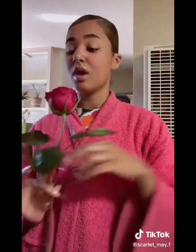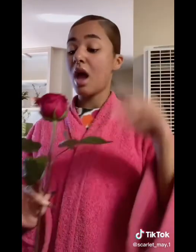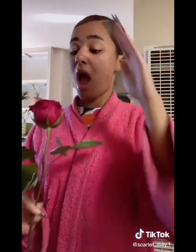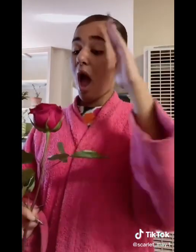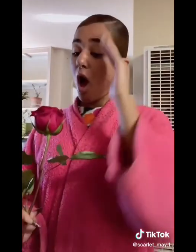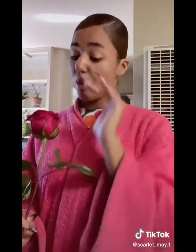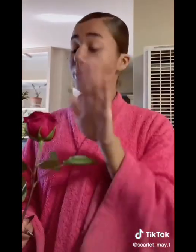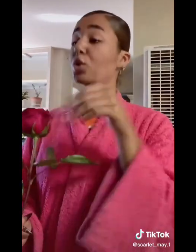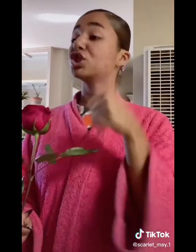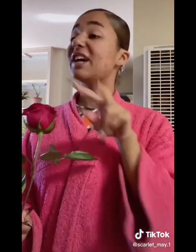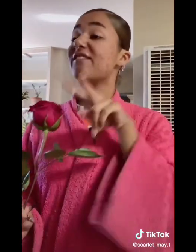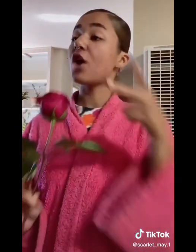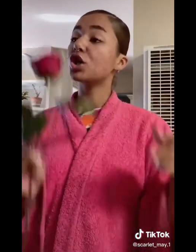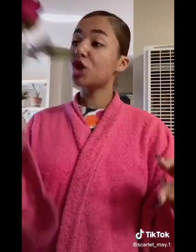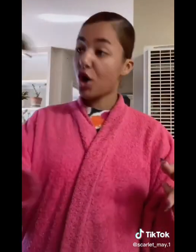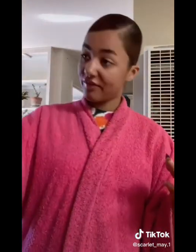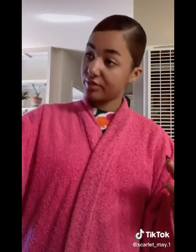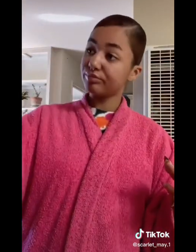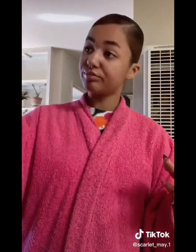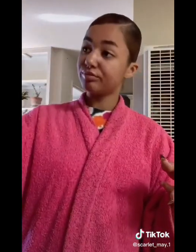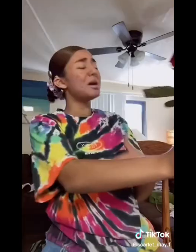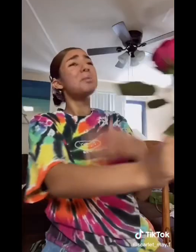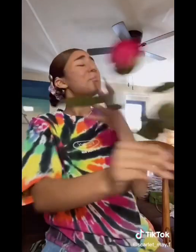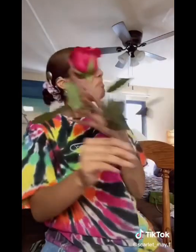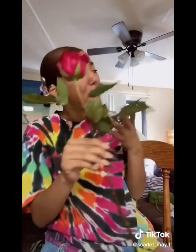I hope your shit falls off. Mama!